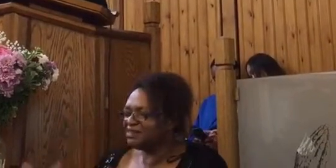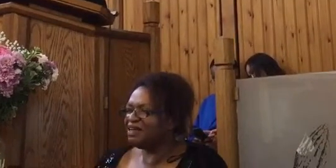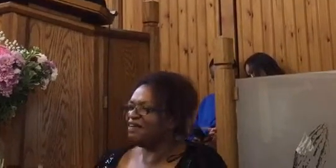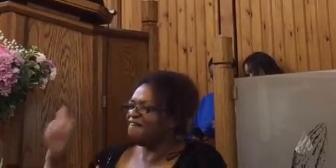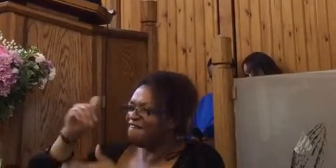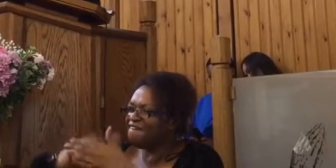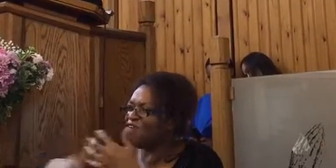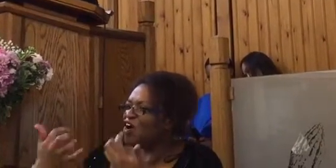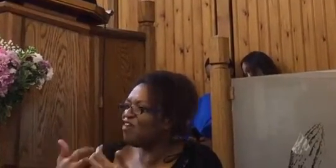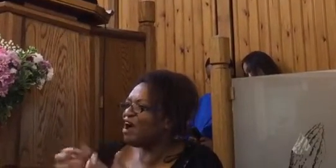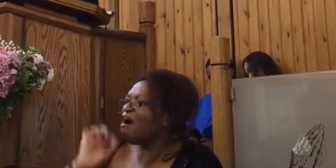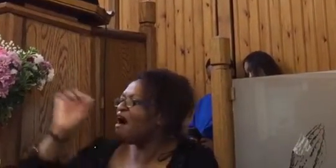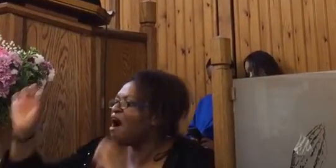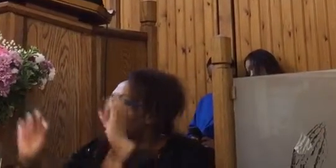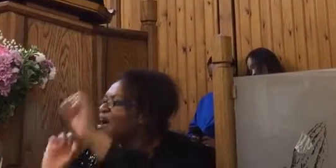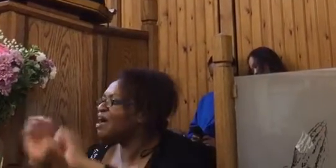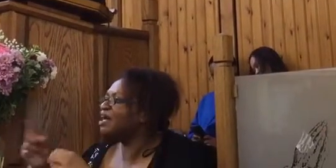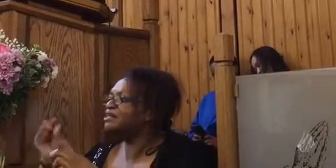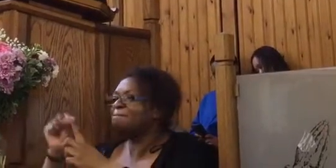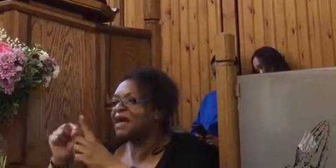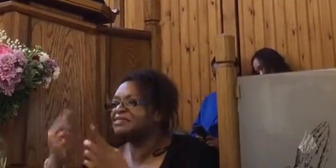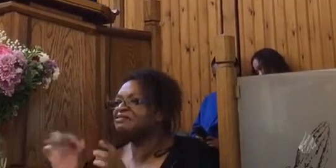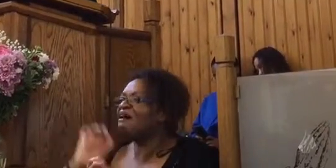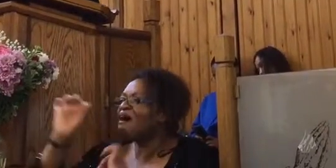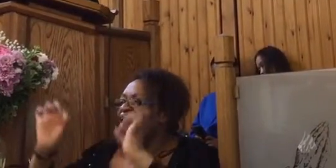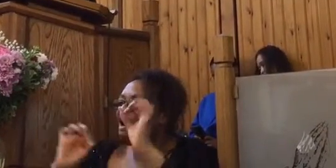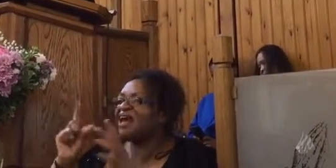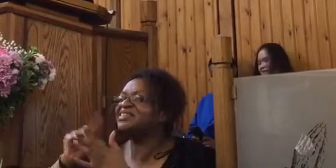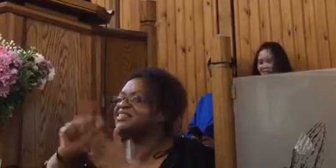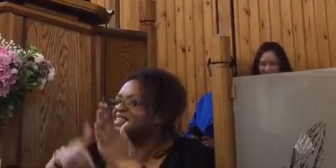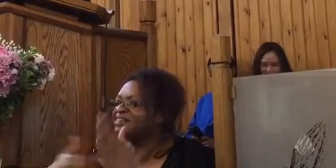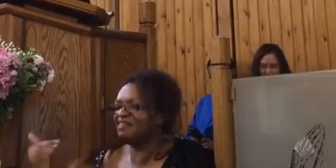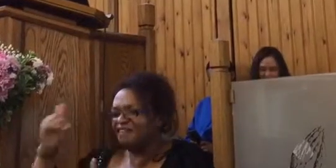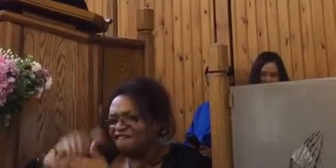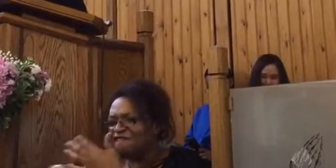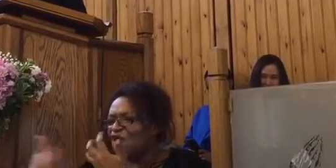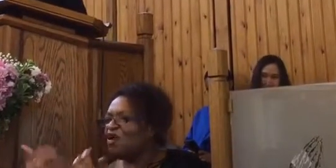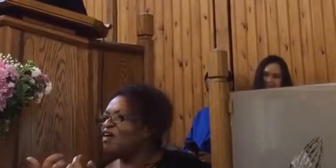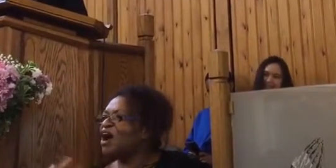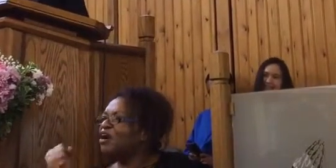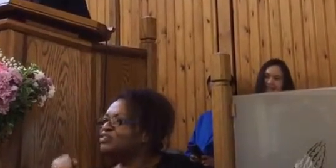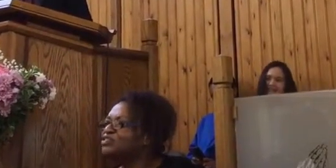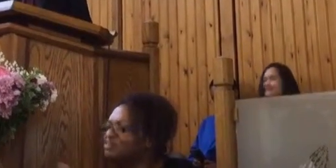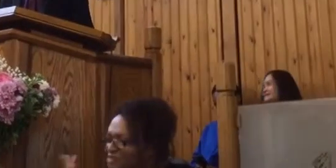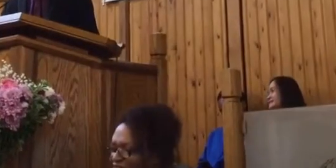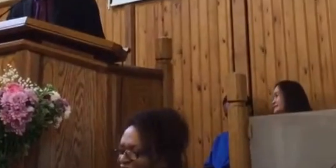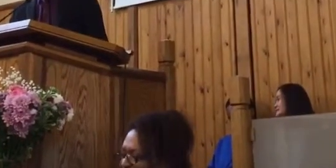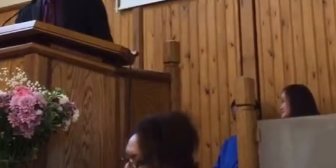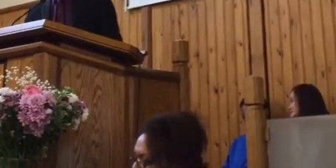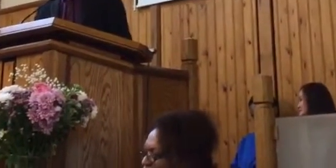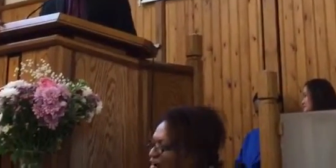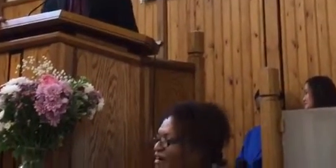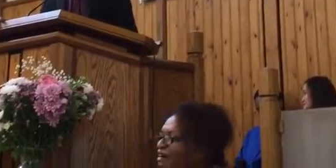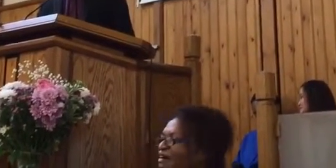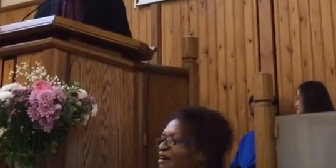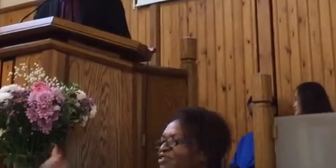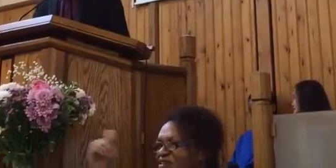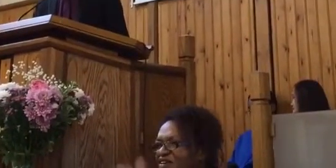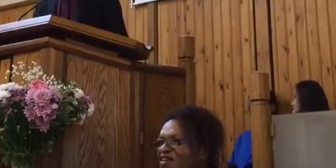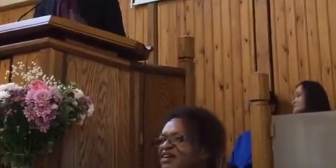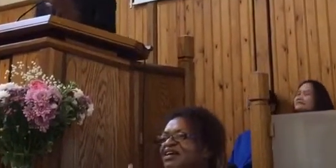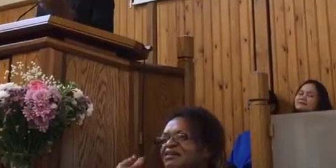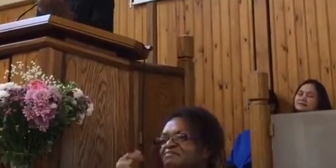we can start and what things we can start doing, what training we can get, you know, so that we can go out and, you know, minister to people.